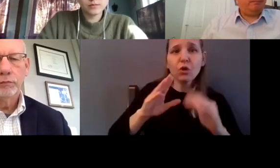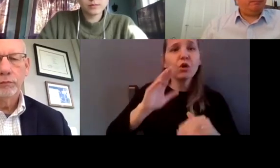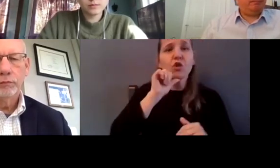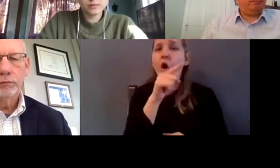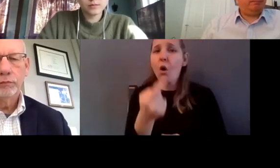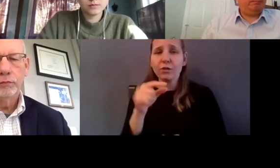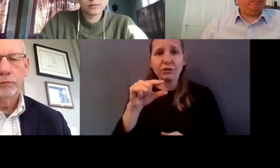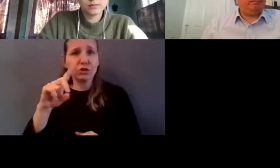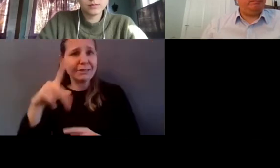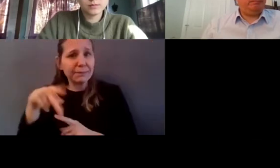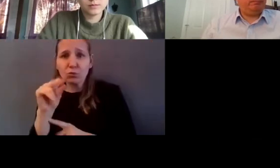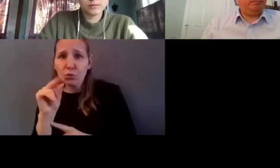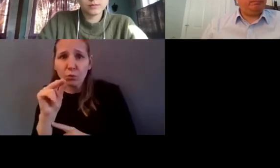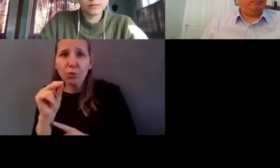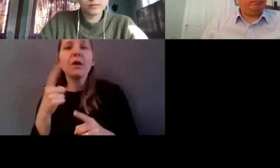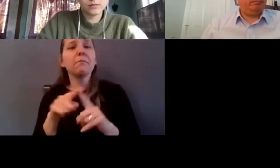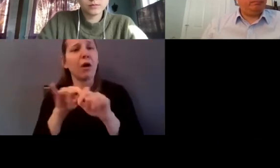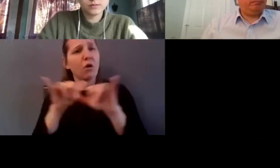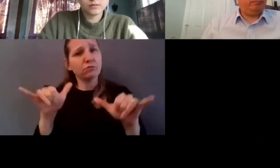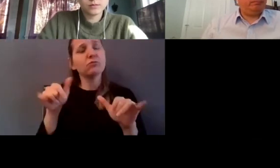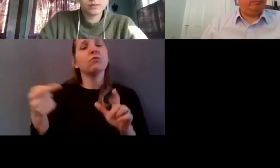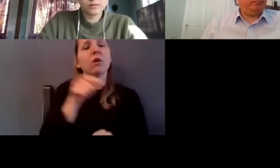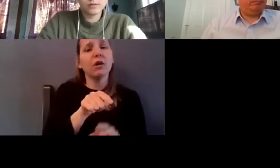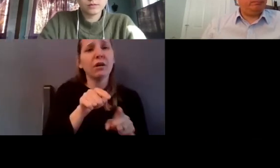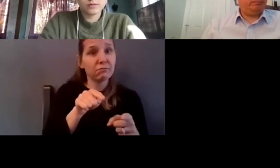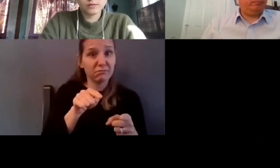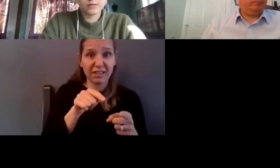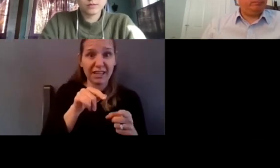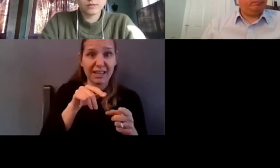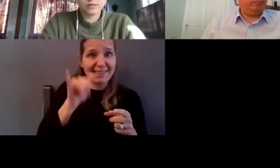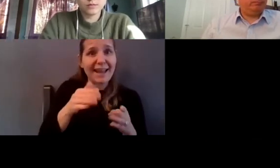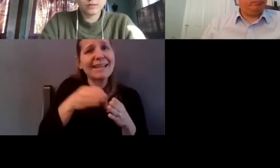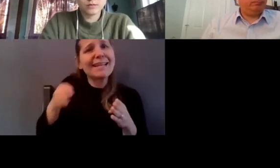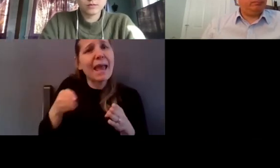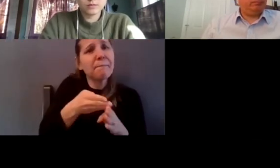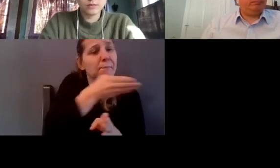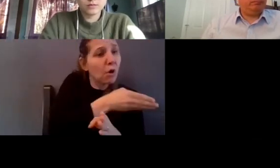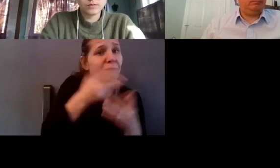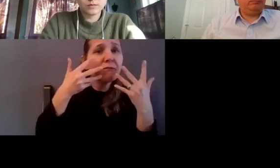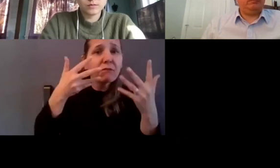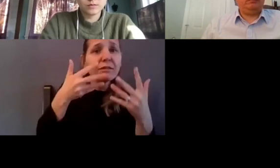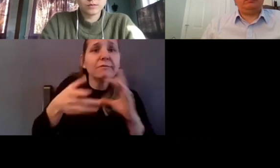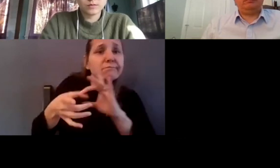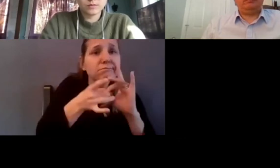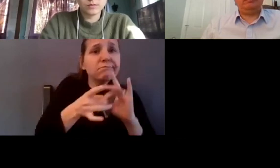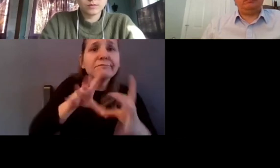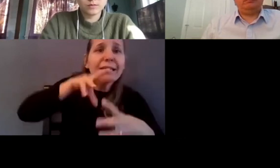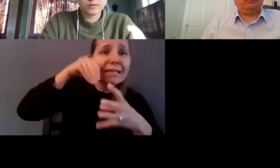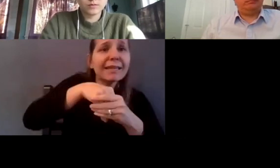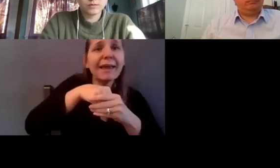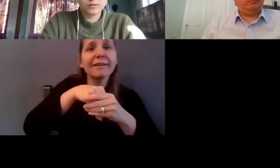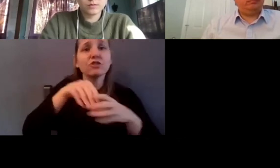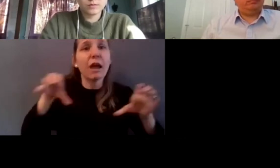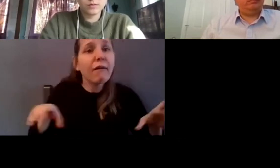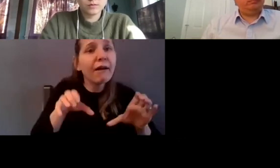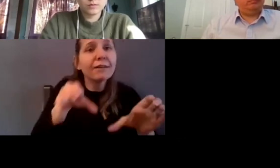but, how are we doing in terms of neighborliness and being engaged in our community and being